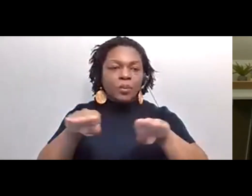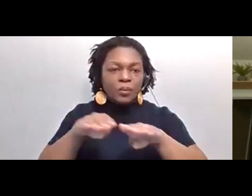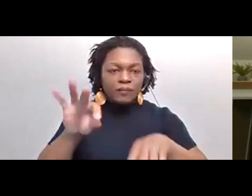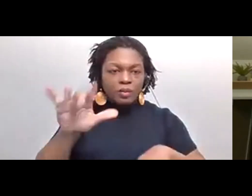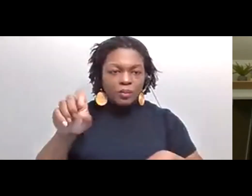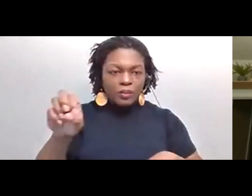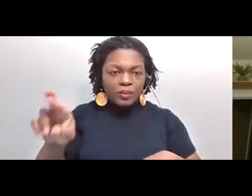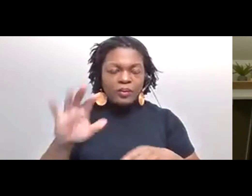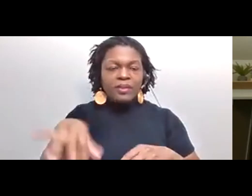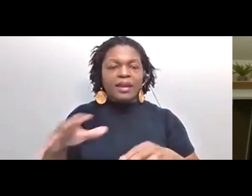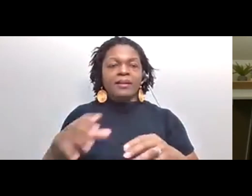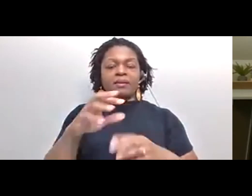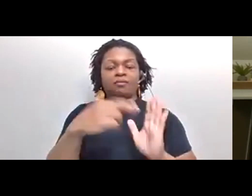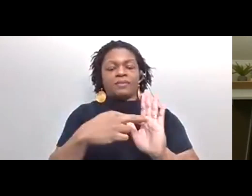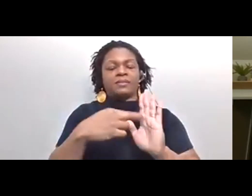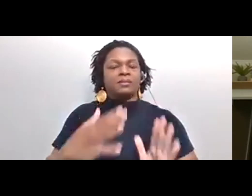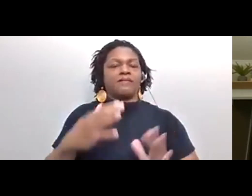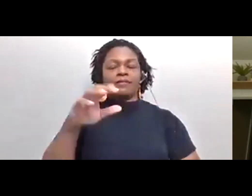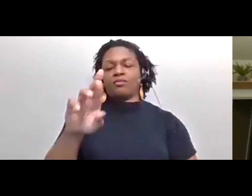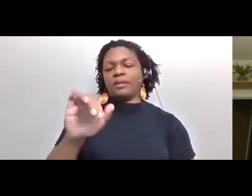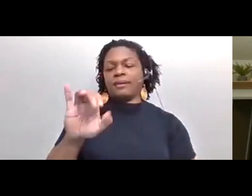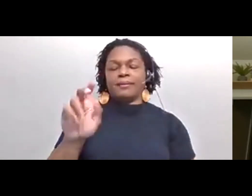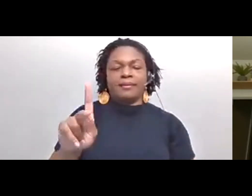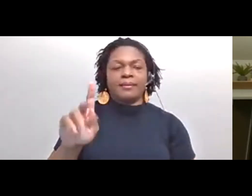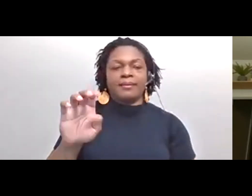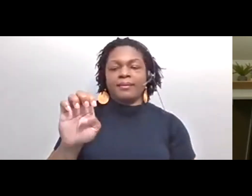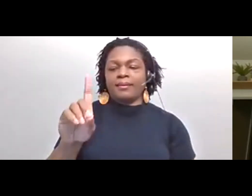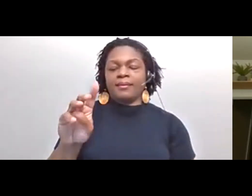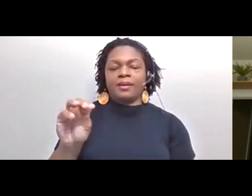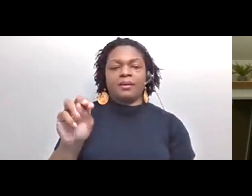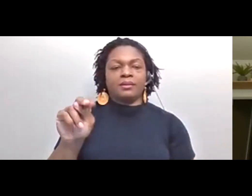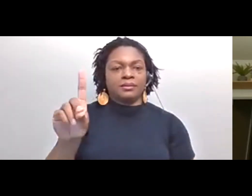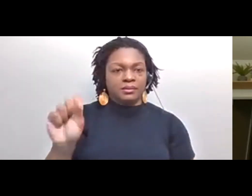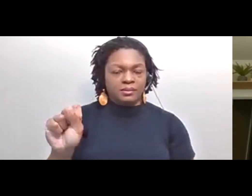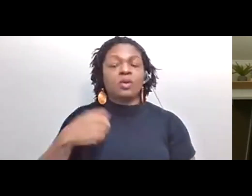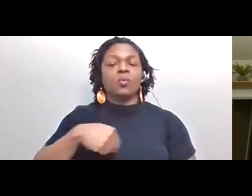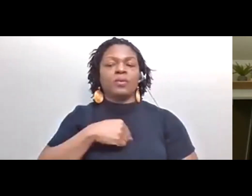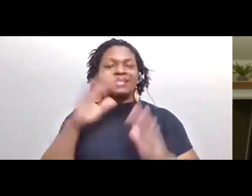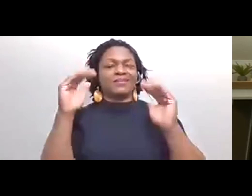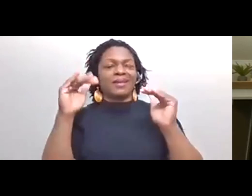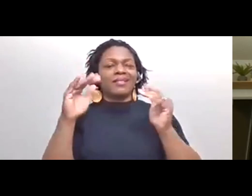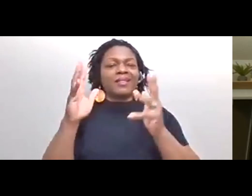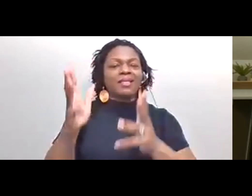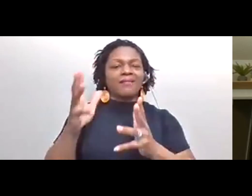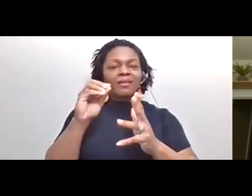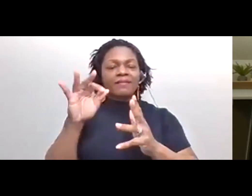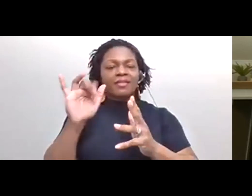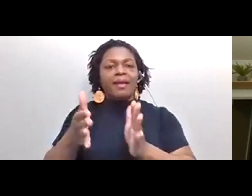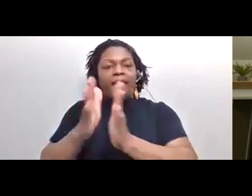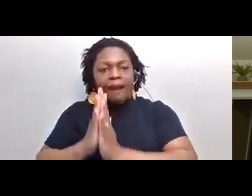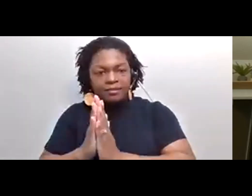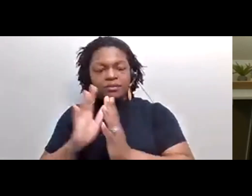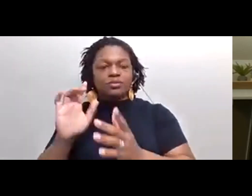by Representative Rick Edmonds. We expected the remainder of our ask to be added on the Senate